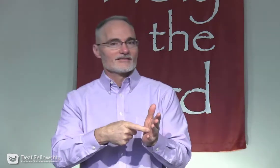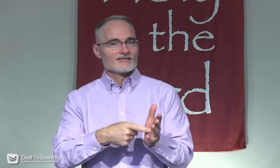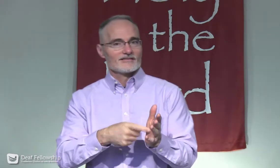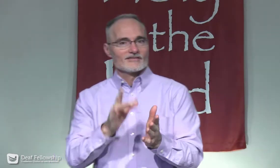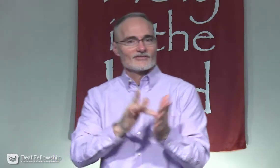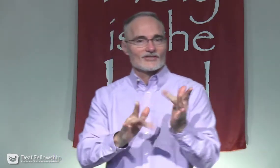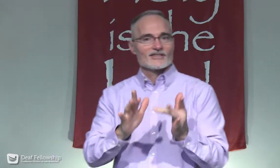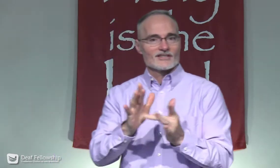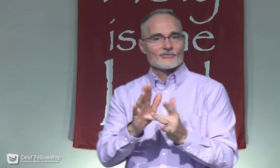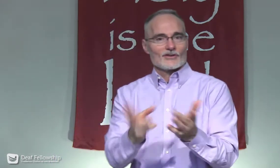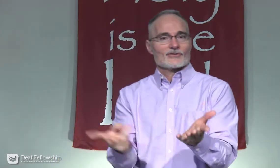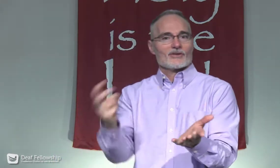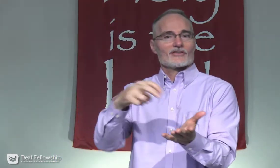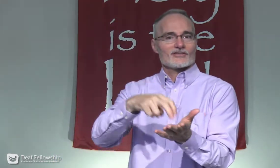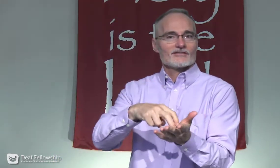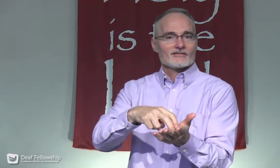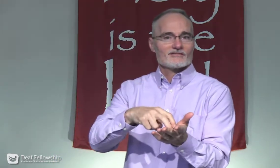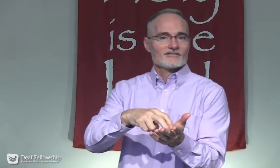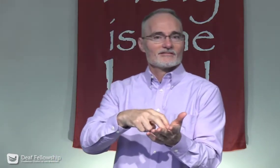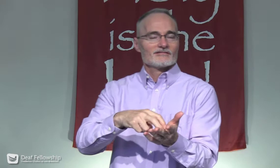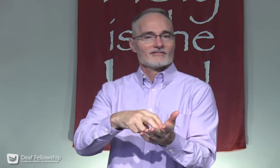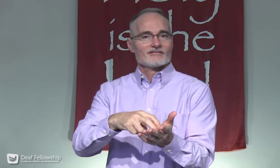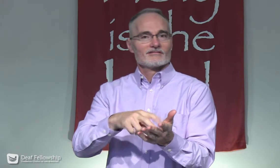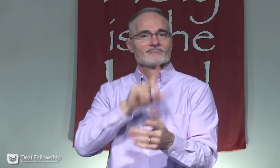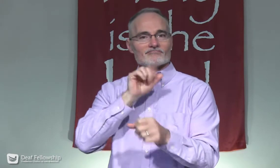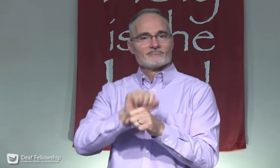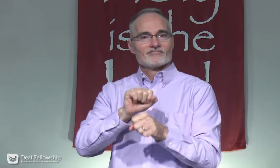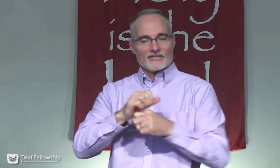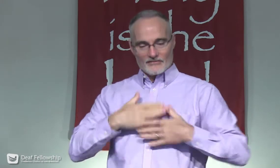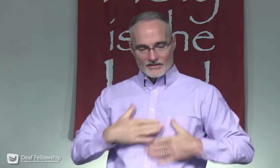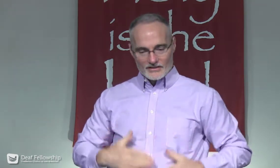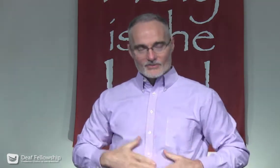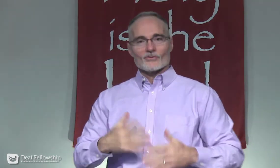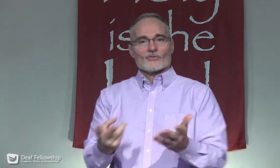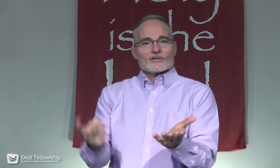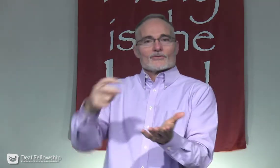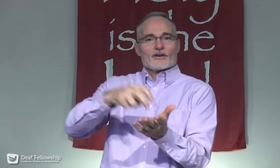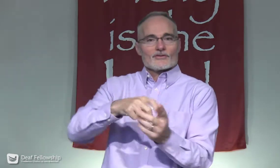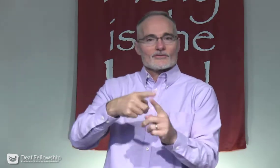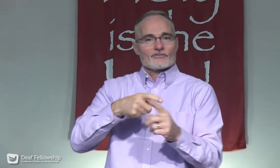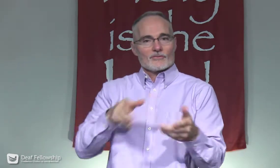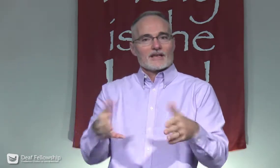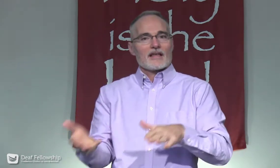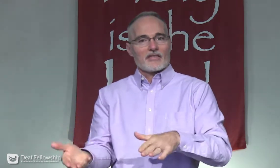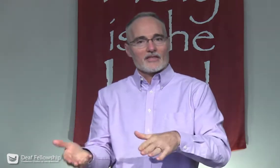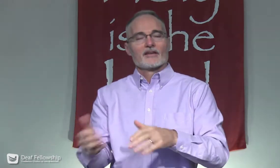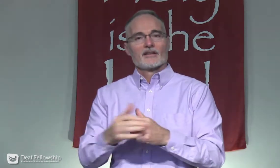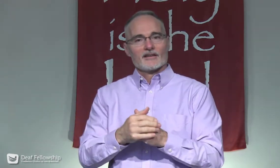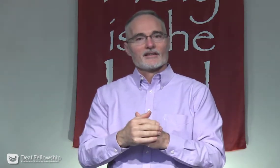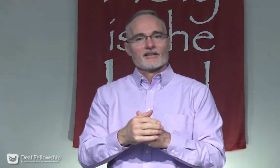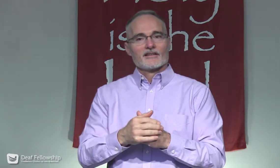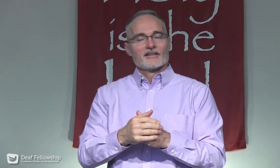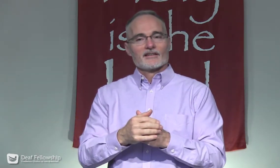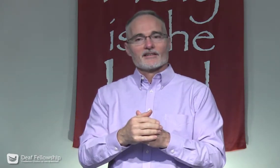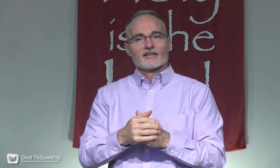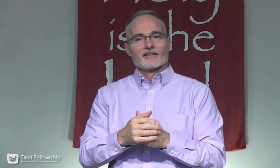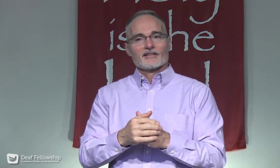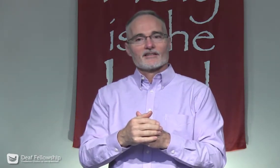Today, we recognize Jesus' resurrection, his actual physical rising from